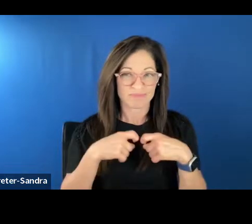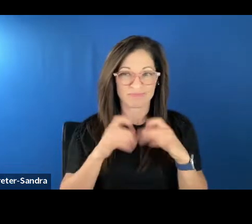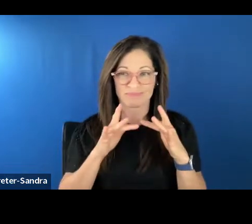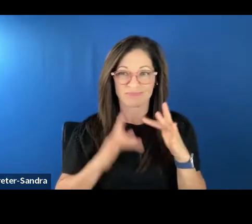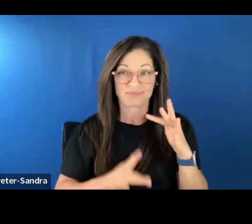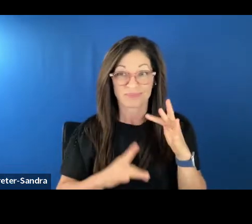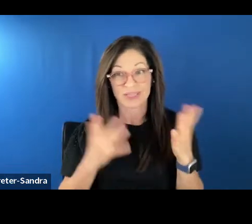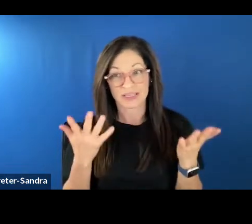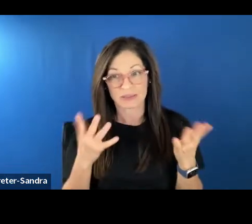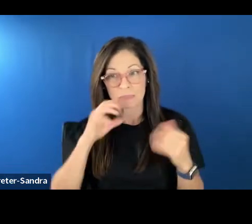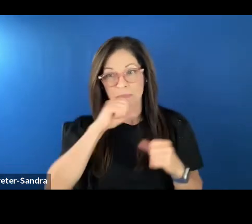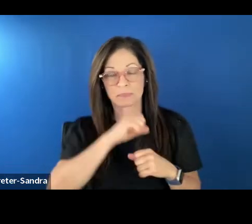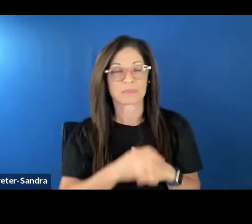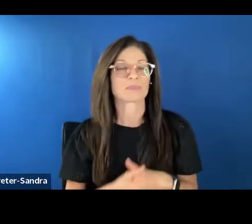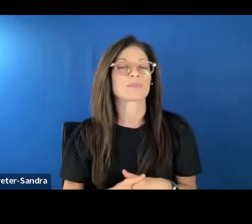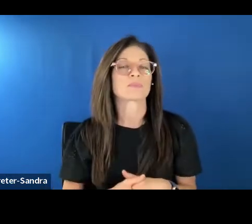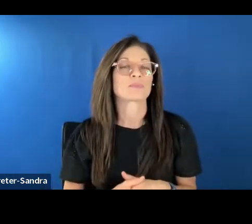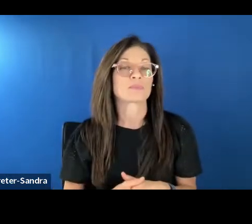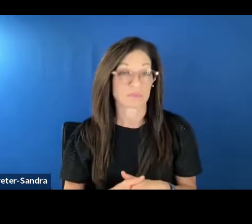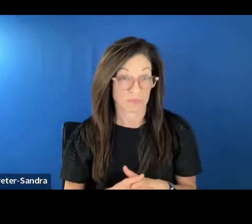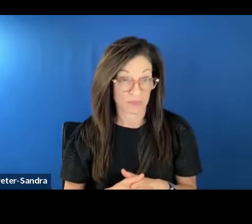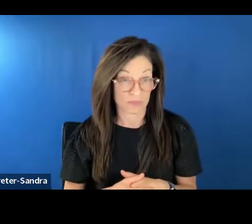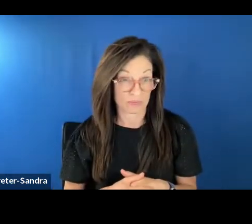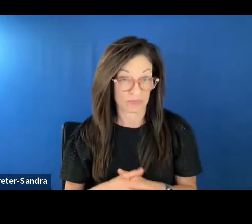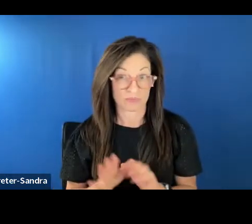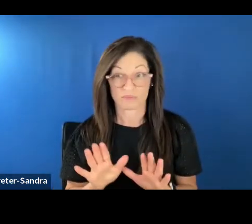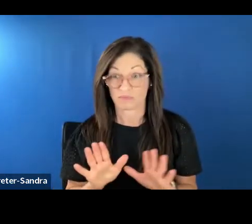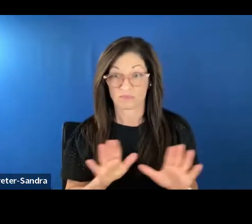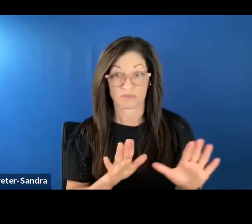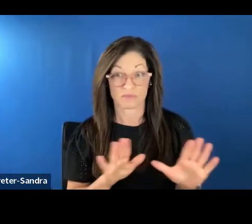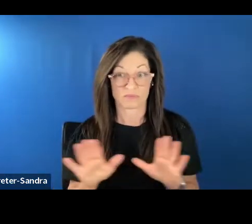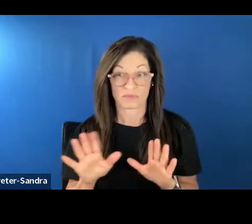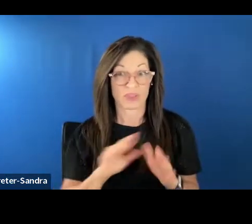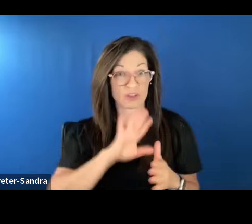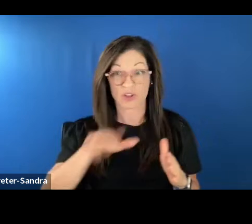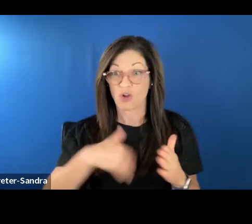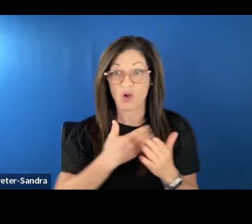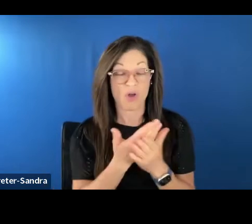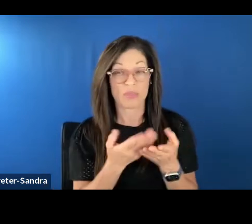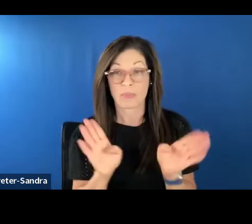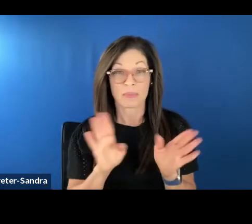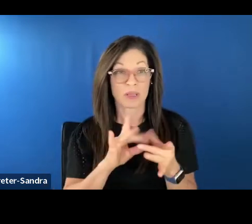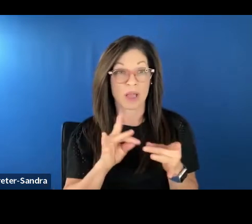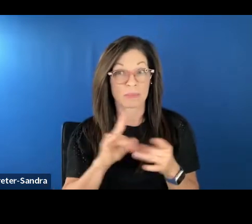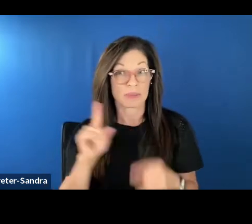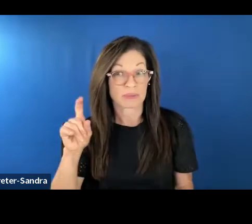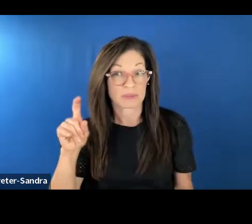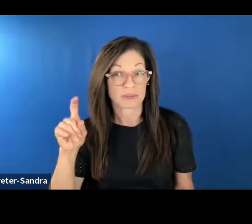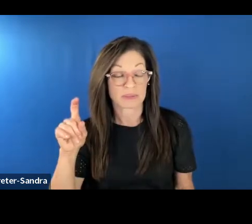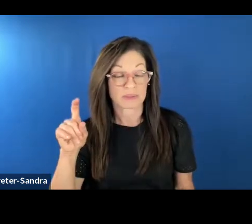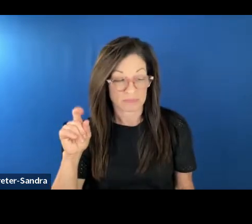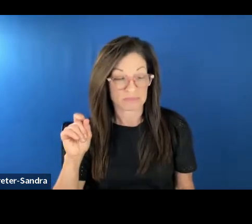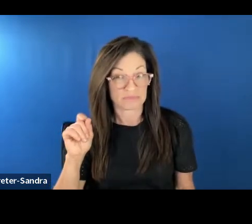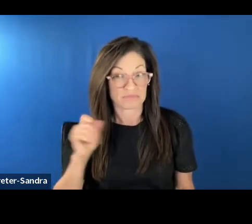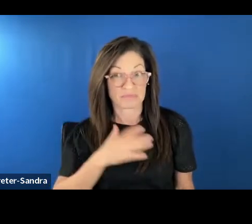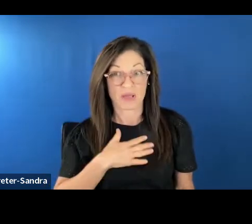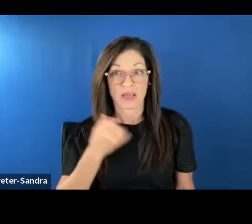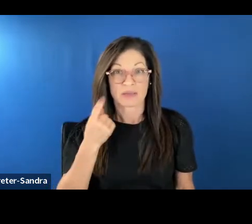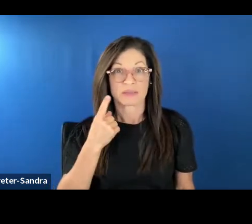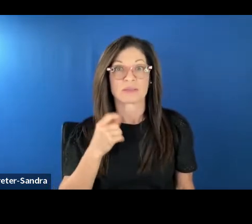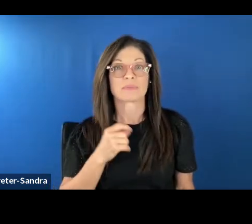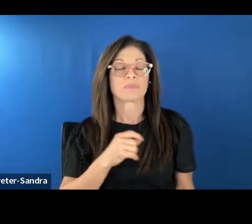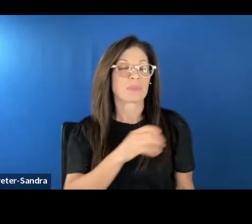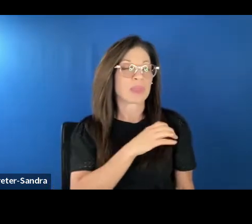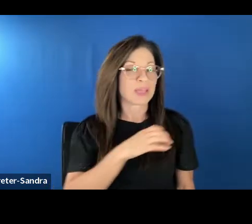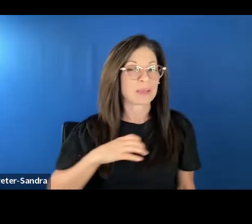Okay, so is that's the end of the public comments? I understand. Commissioner Benton, this